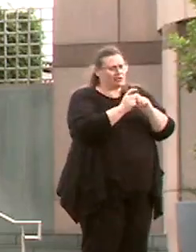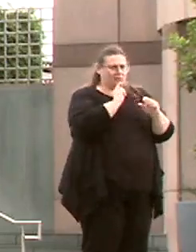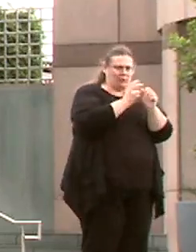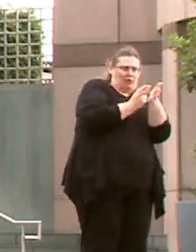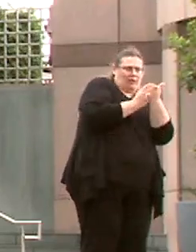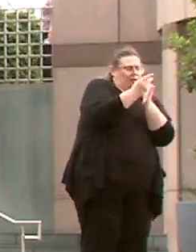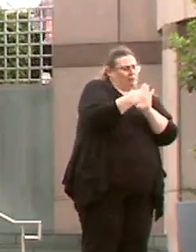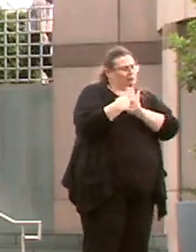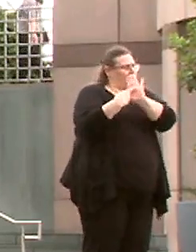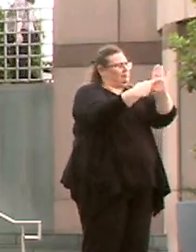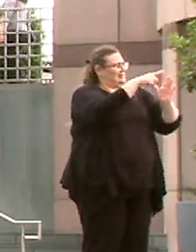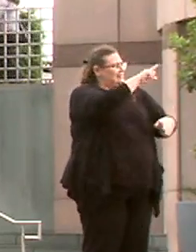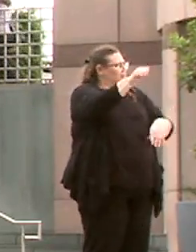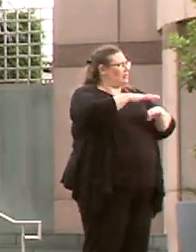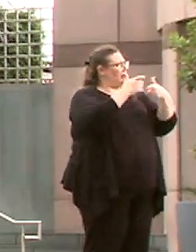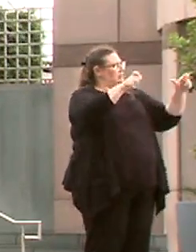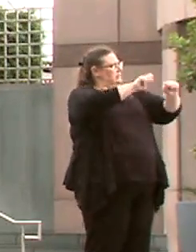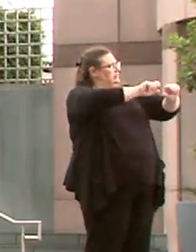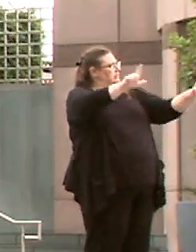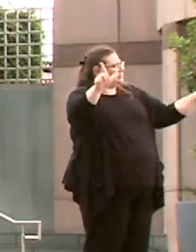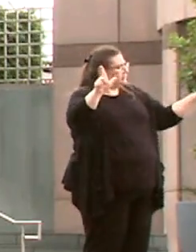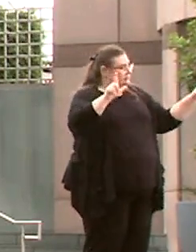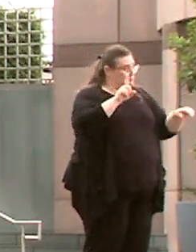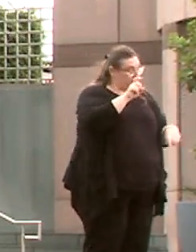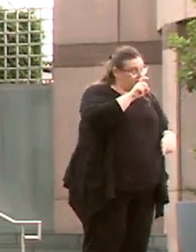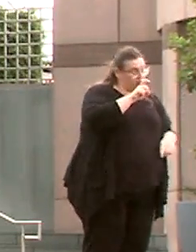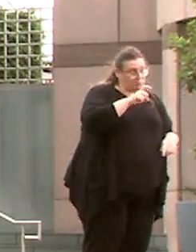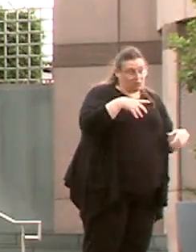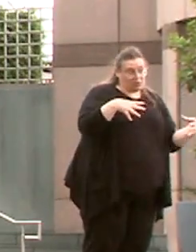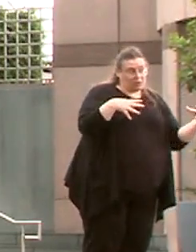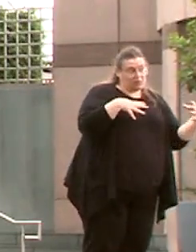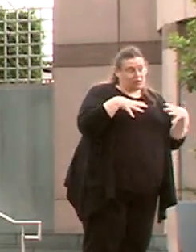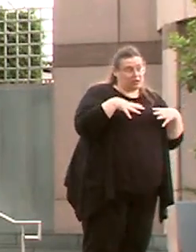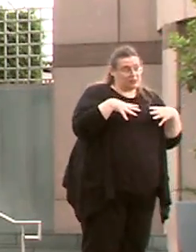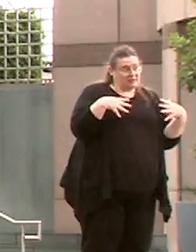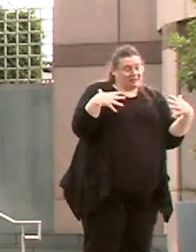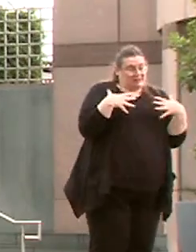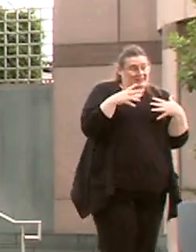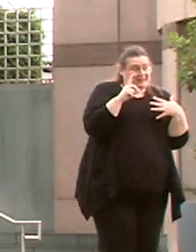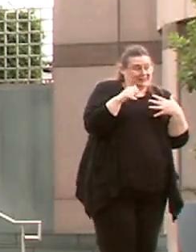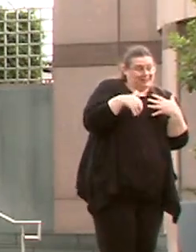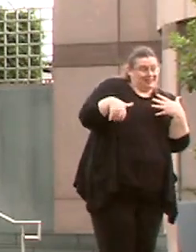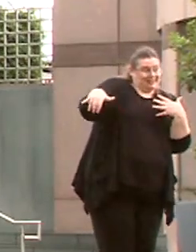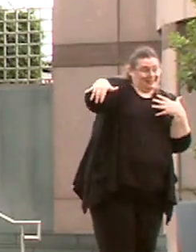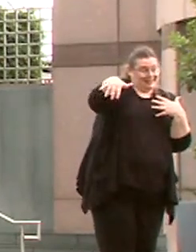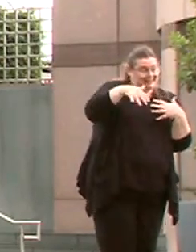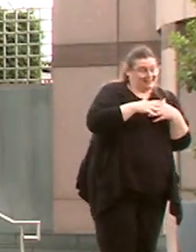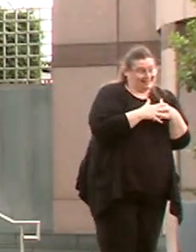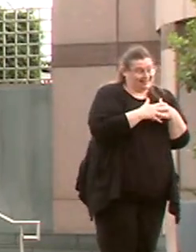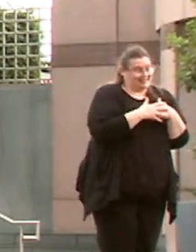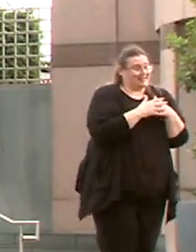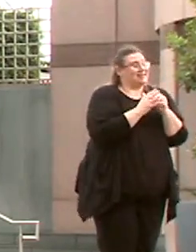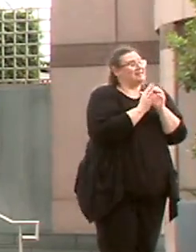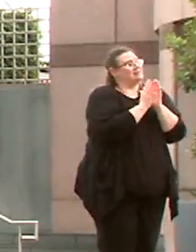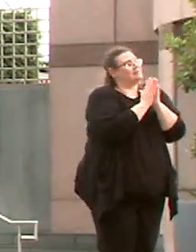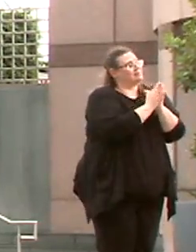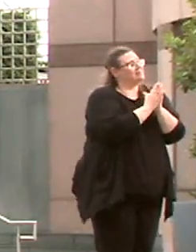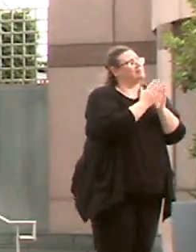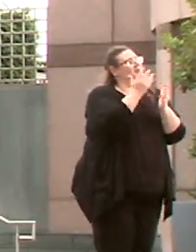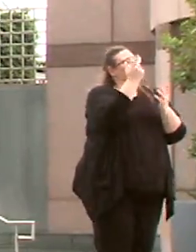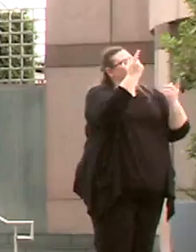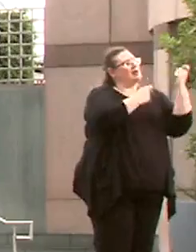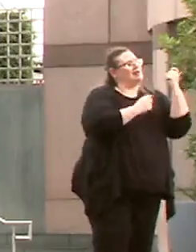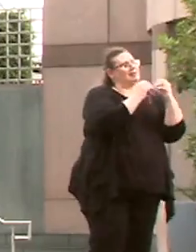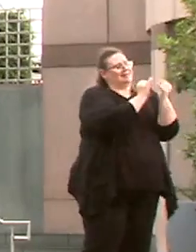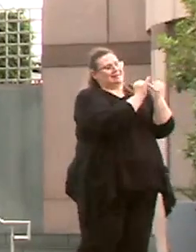addressing disability on the big screen? Is Hollywood afraid of disability? We encourage you to ask questions